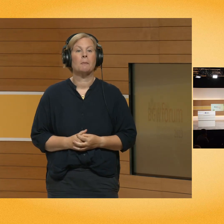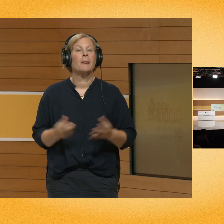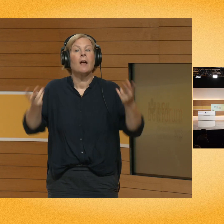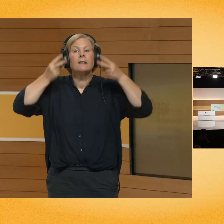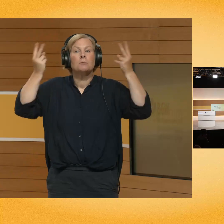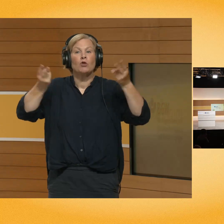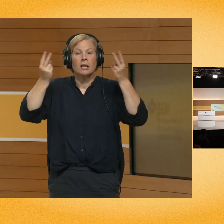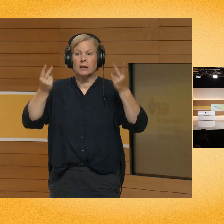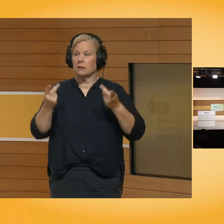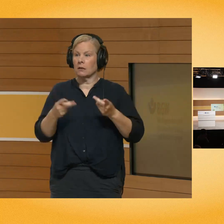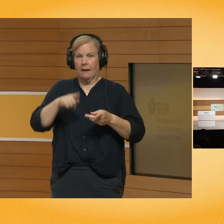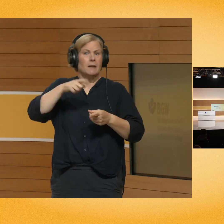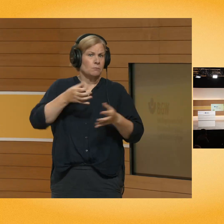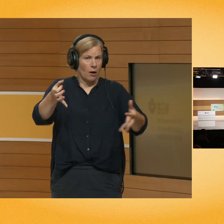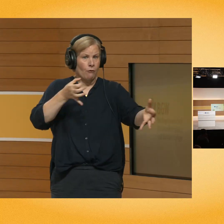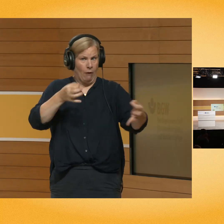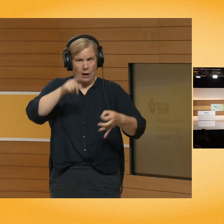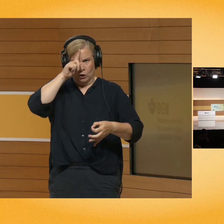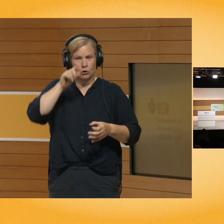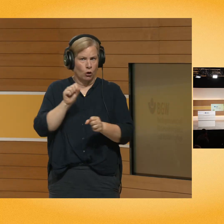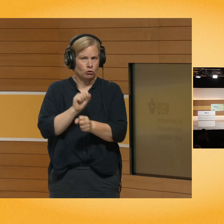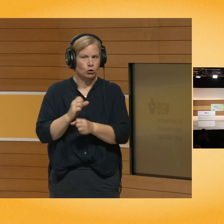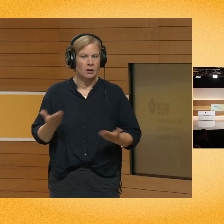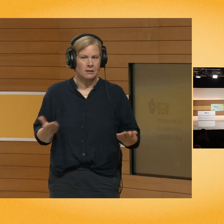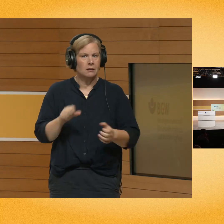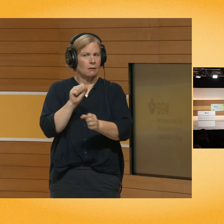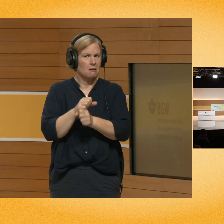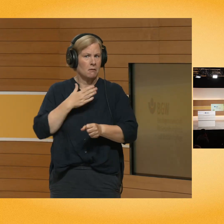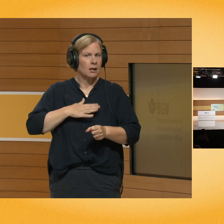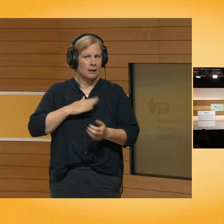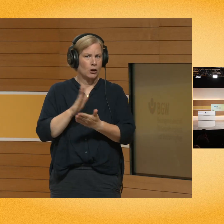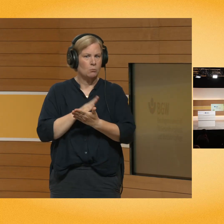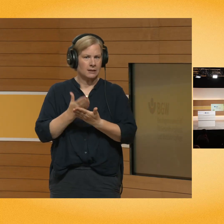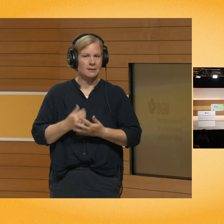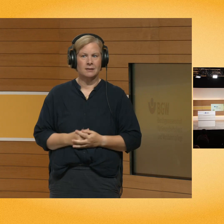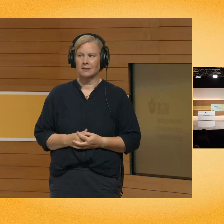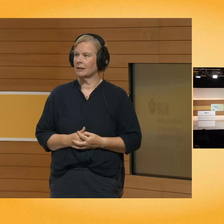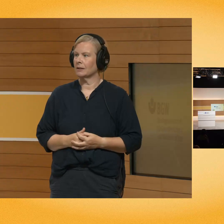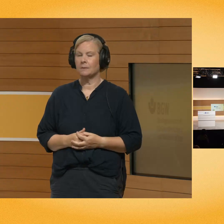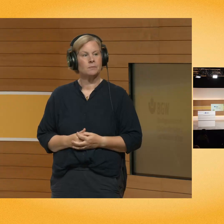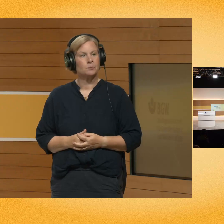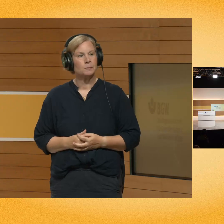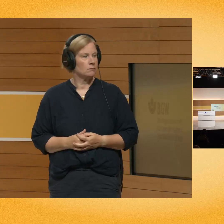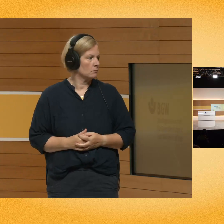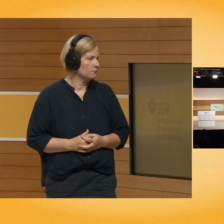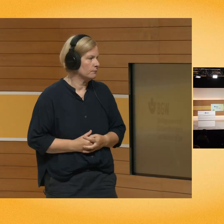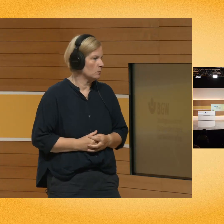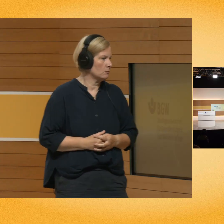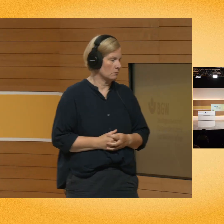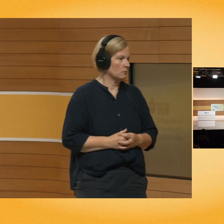translate them. over there, I see in the